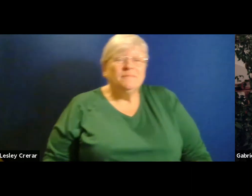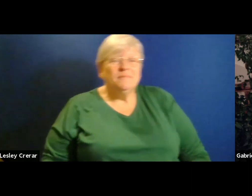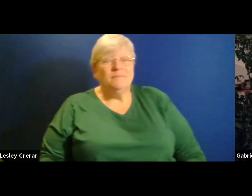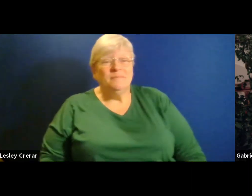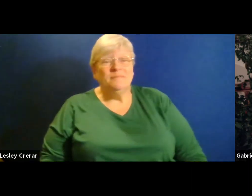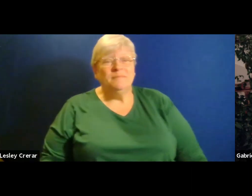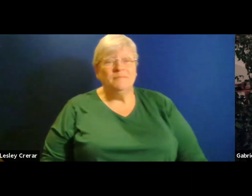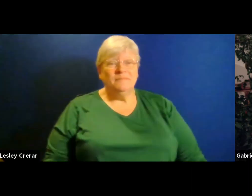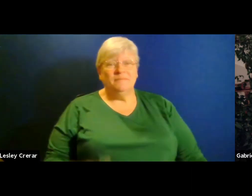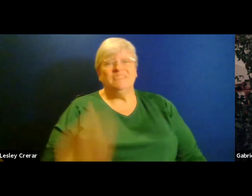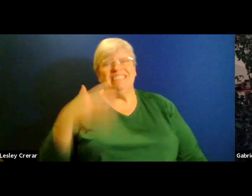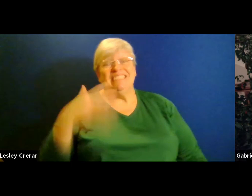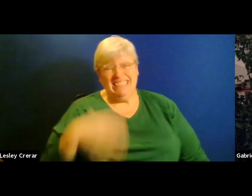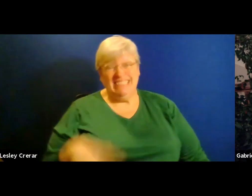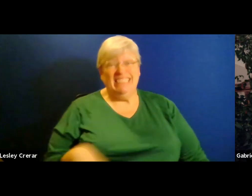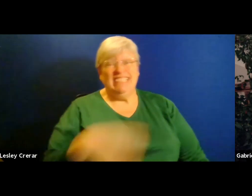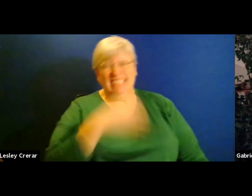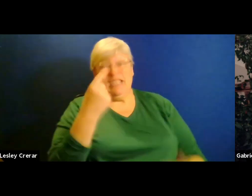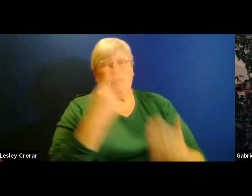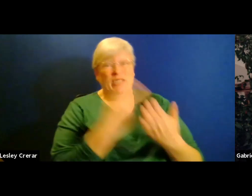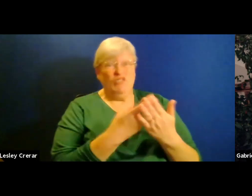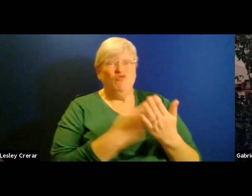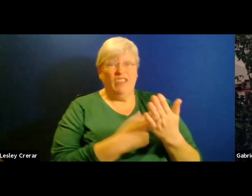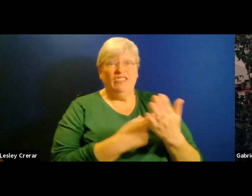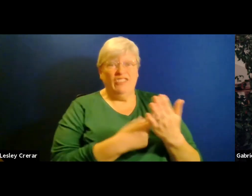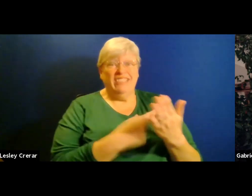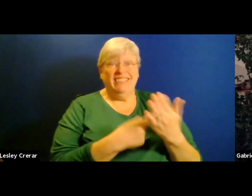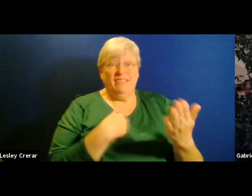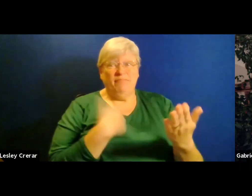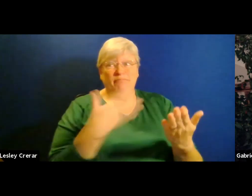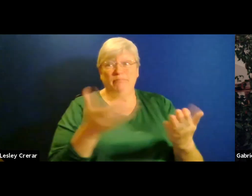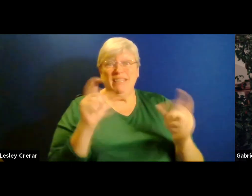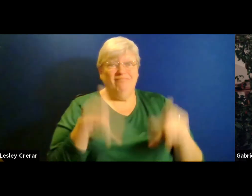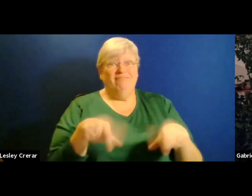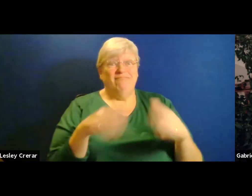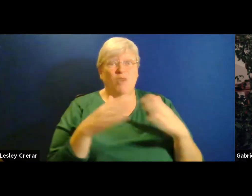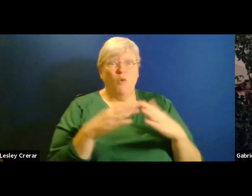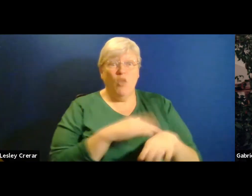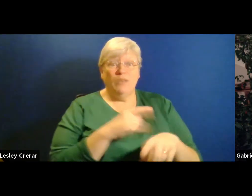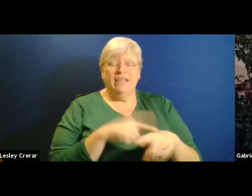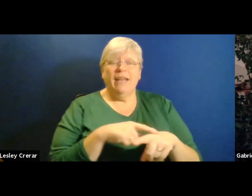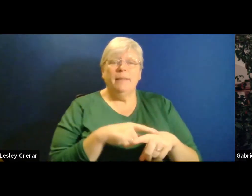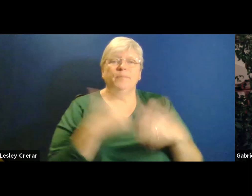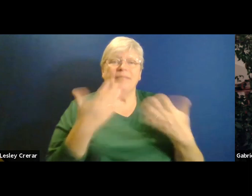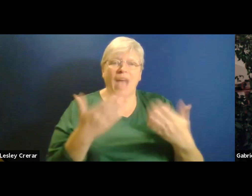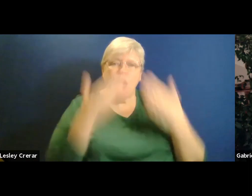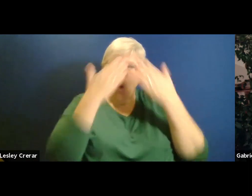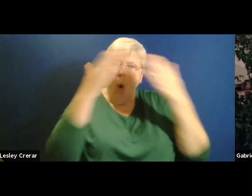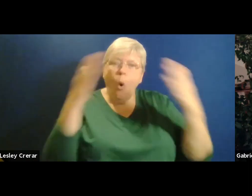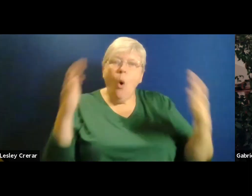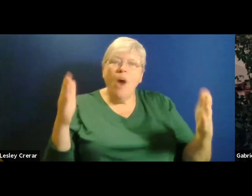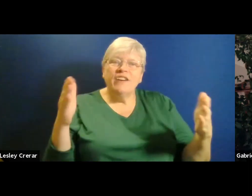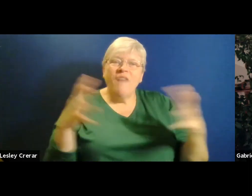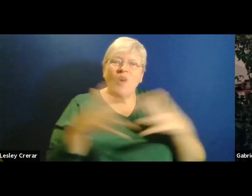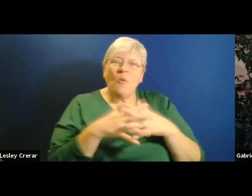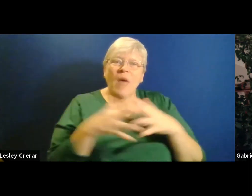I think we all needed a bit of instructions for opening after being at home for so long. Now, in honor of the WayWORD